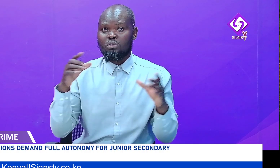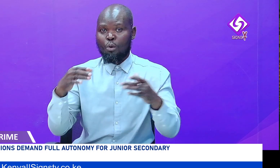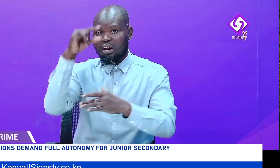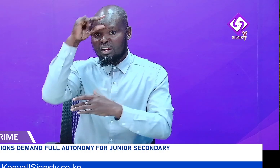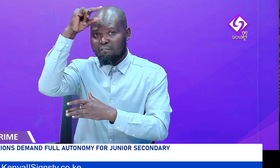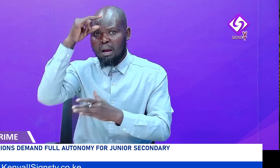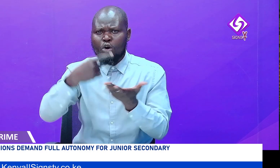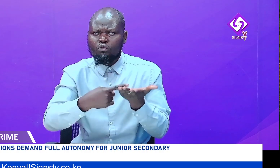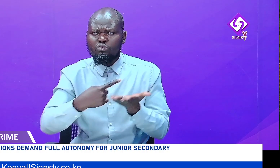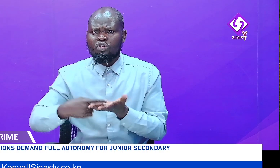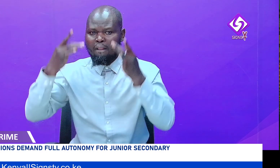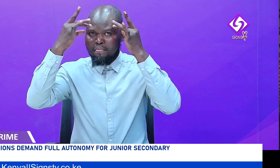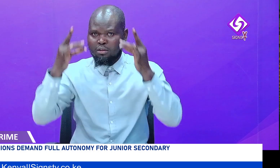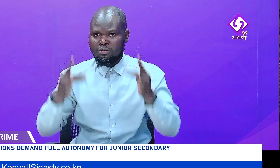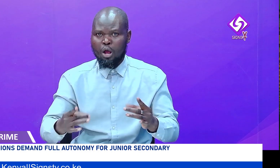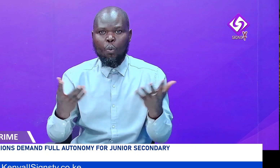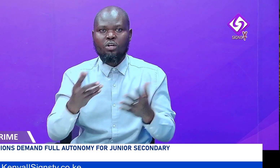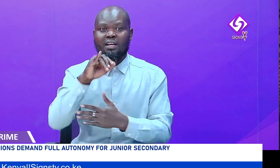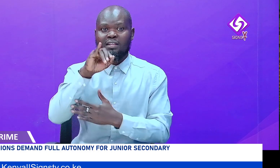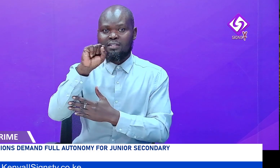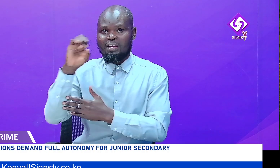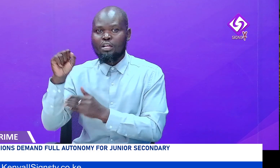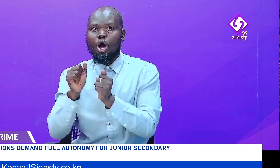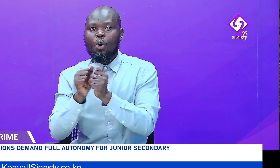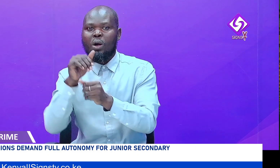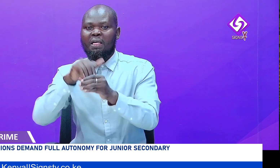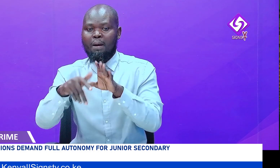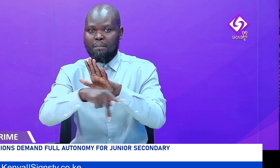JSS. According to the unions, the government's decision to